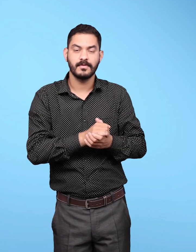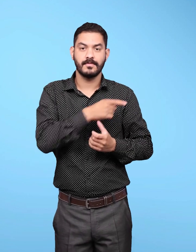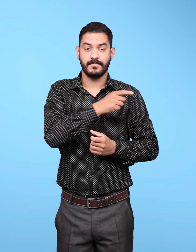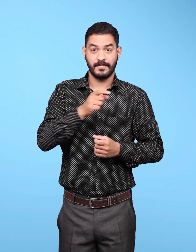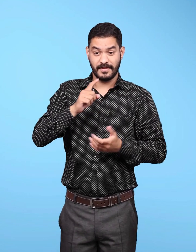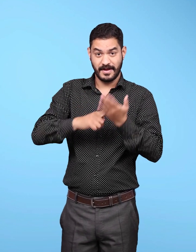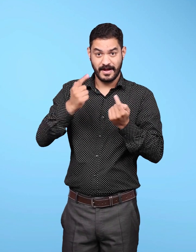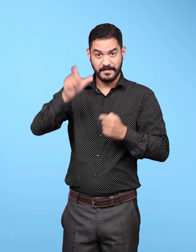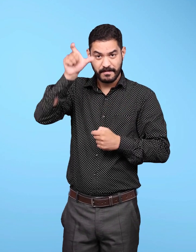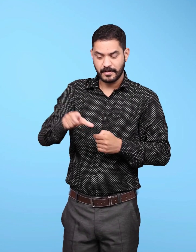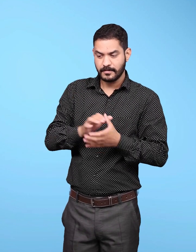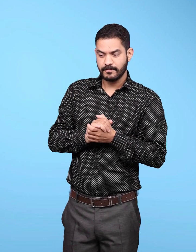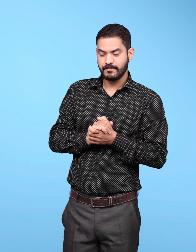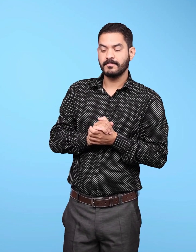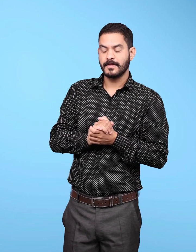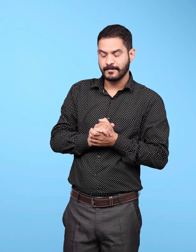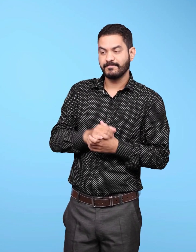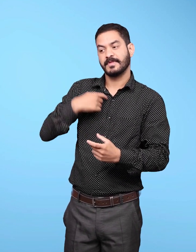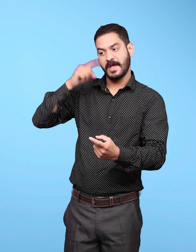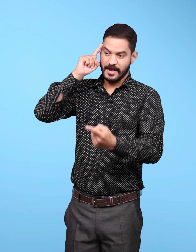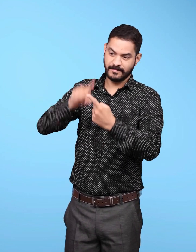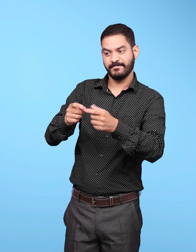The gardener agreed at once.